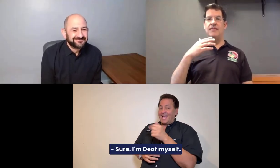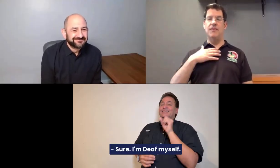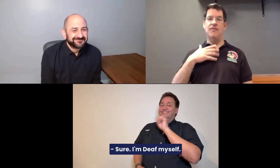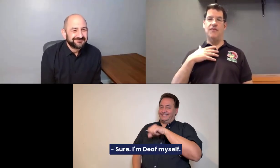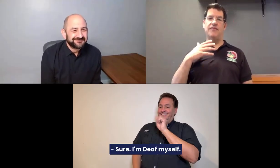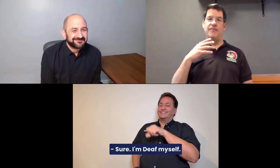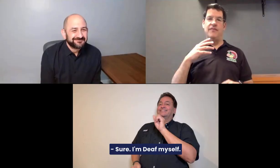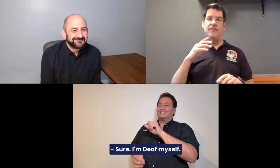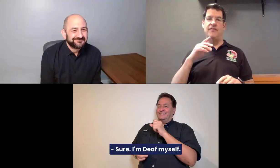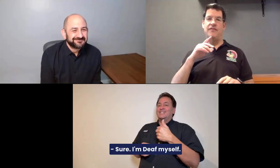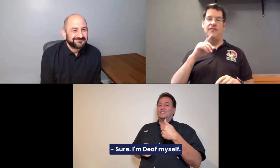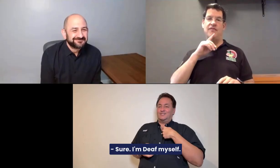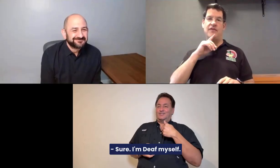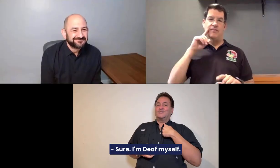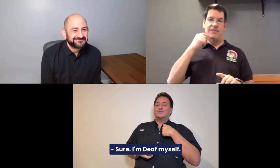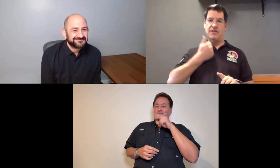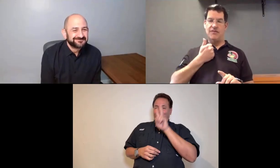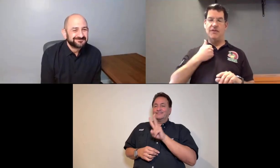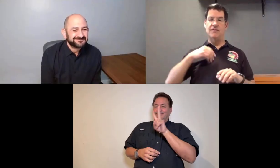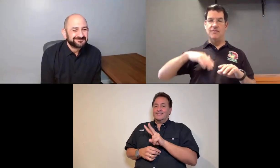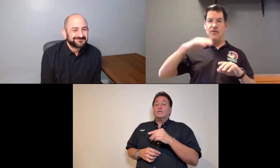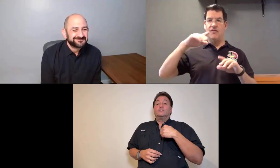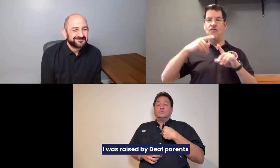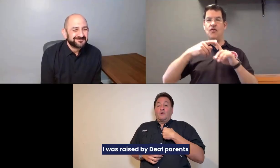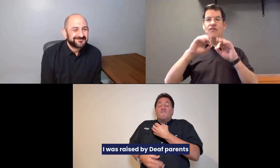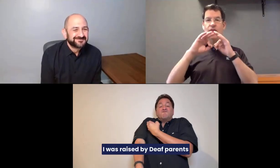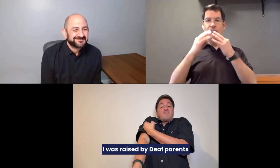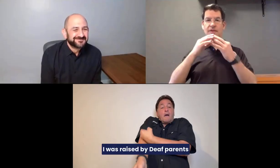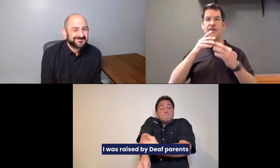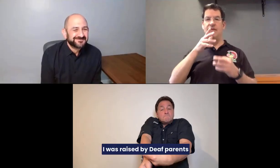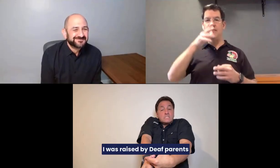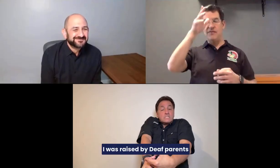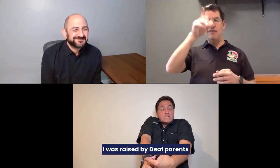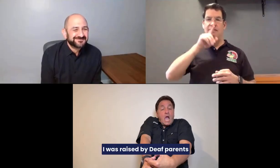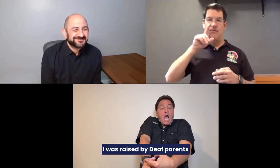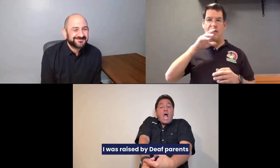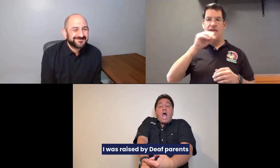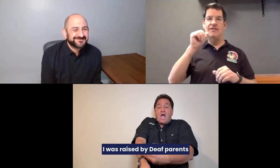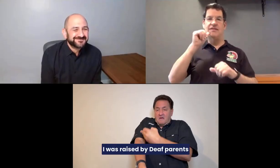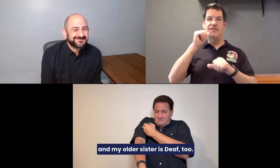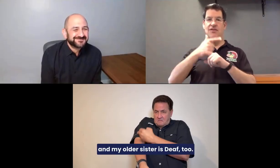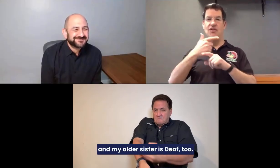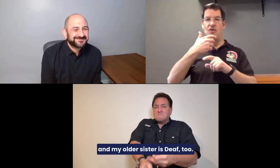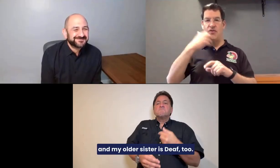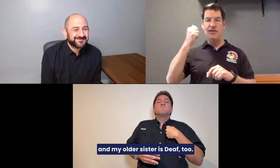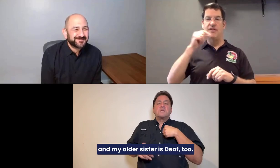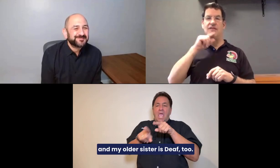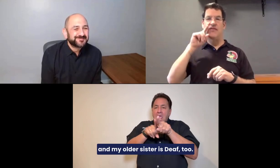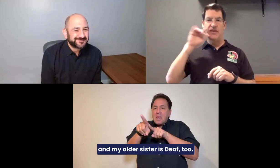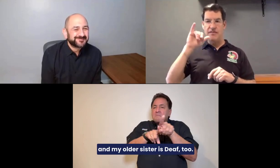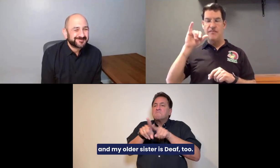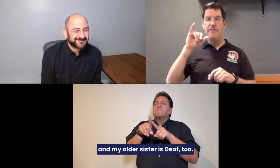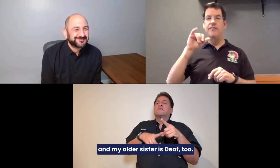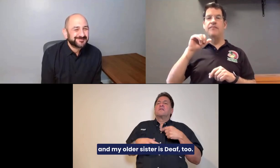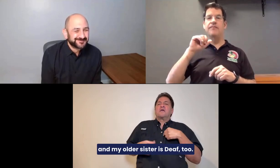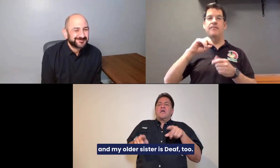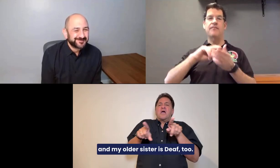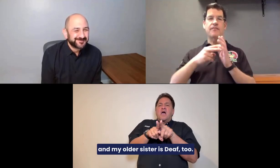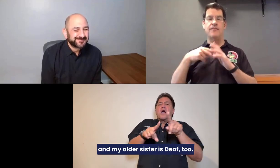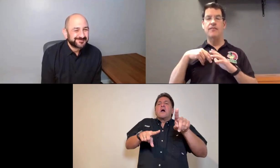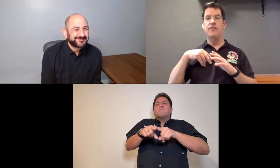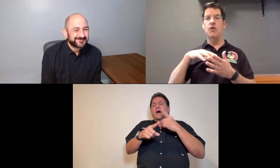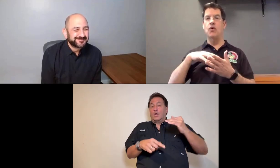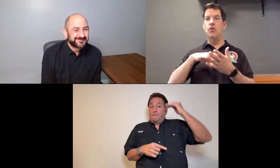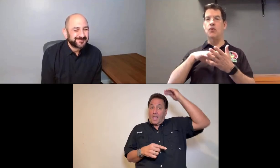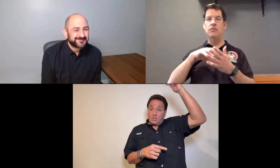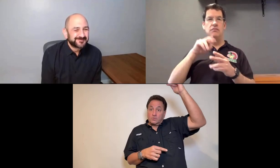Sure. I'm deaf myself. I was raised by deaf parents, and my older sister, too, is